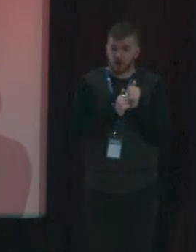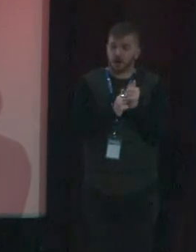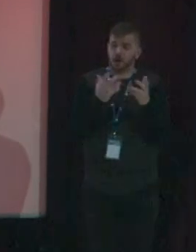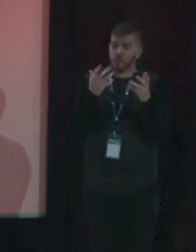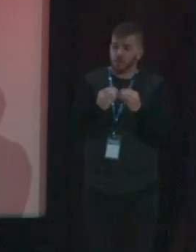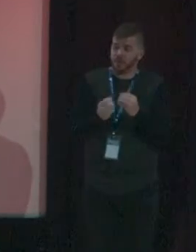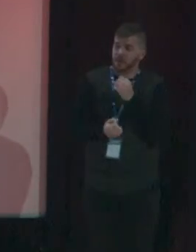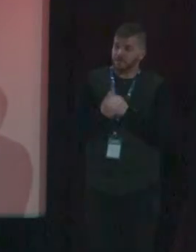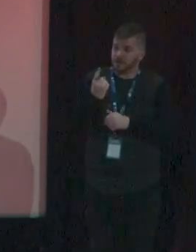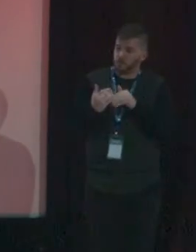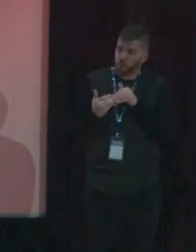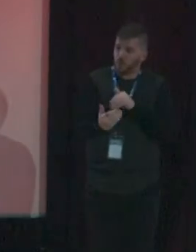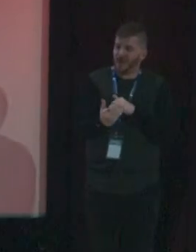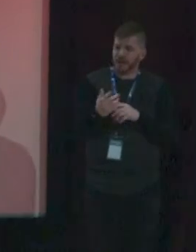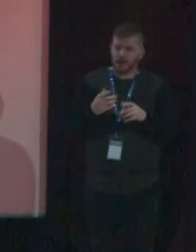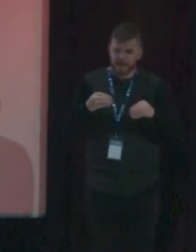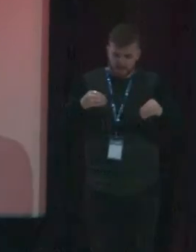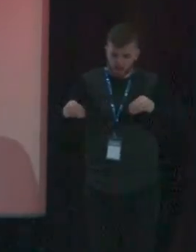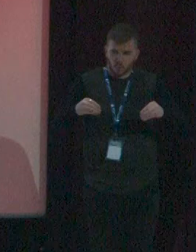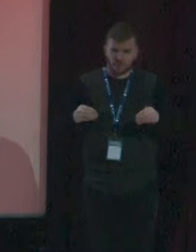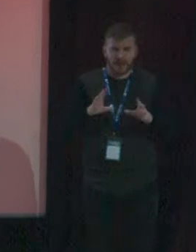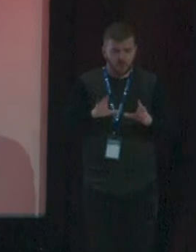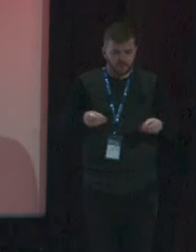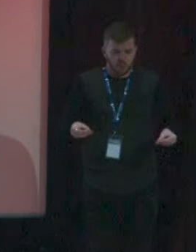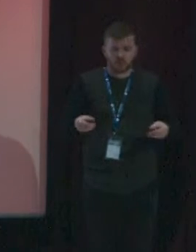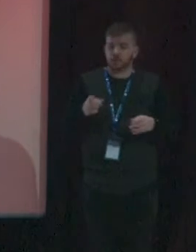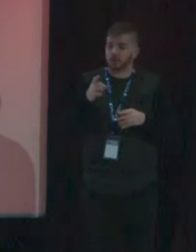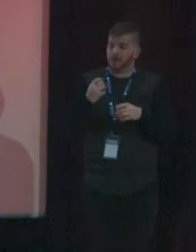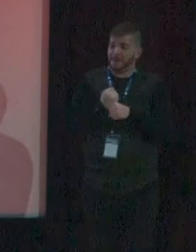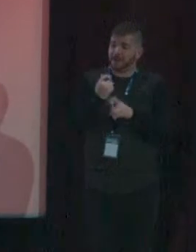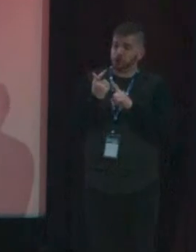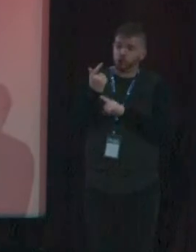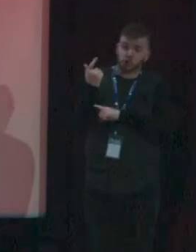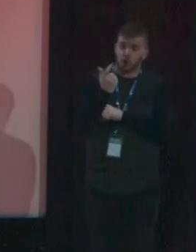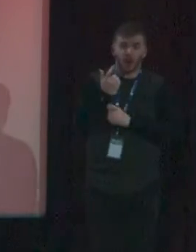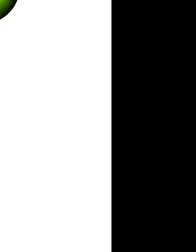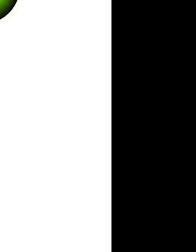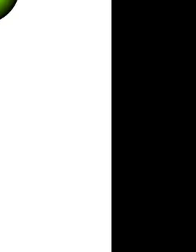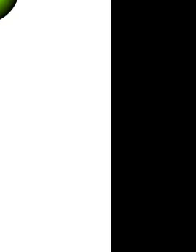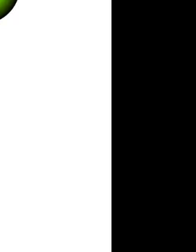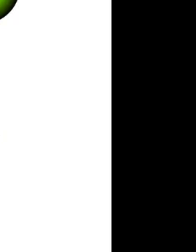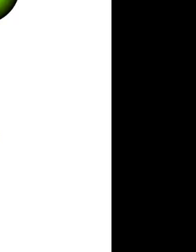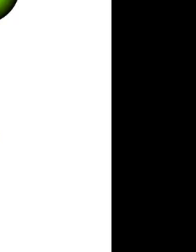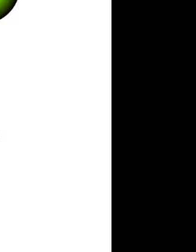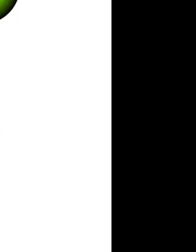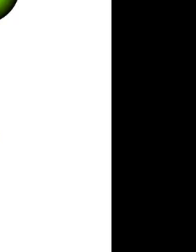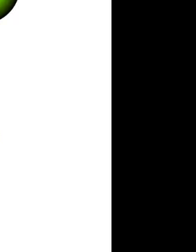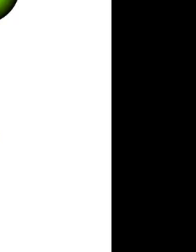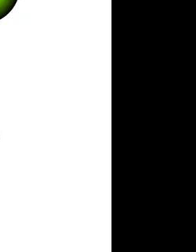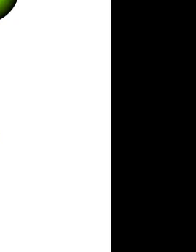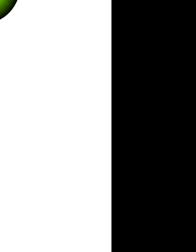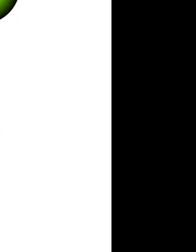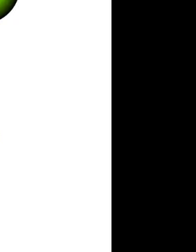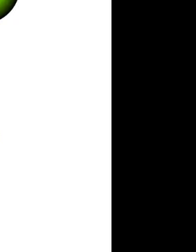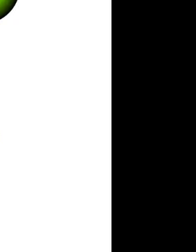events on the way, right? There's a little bit of wiggle room for how they unfold. What makes Journey narratively interesting is the fact that you can